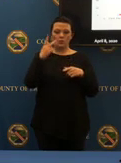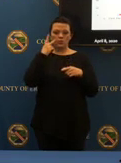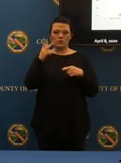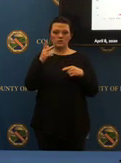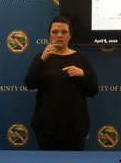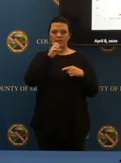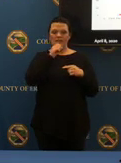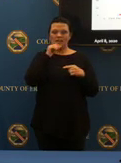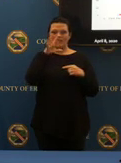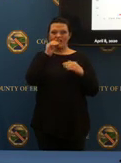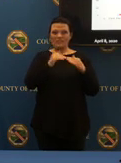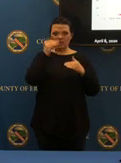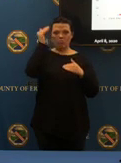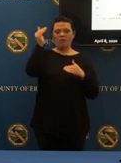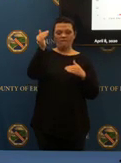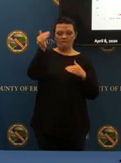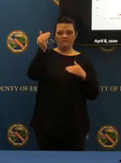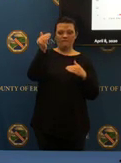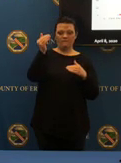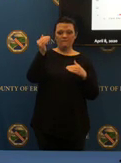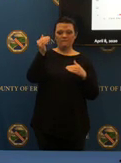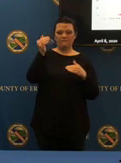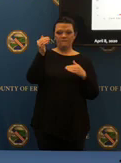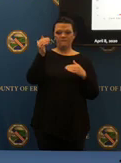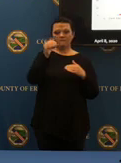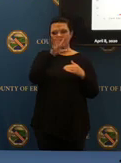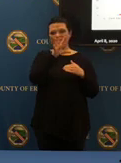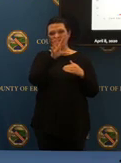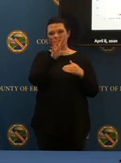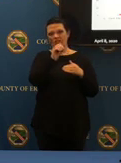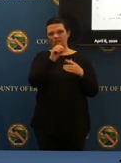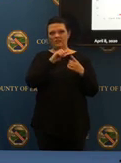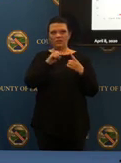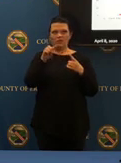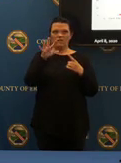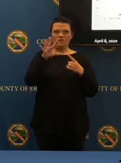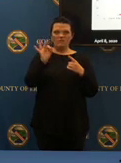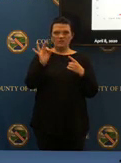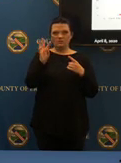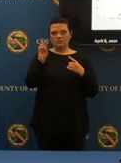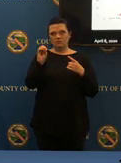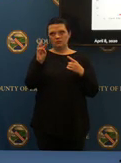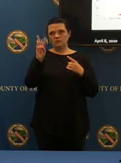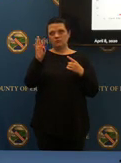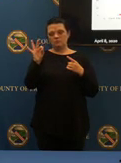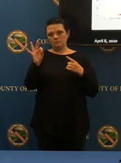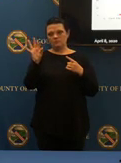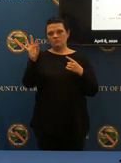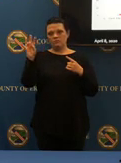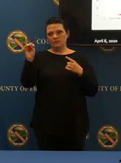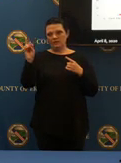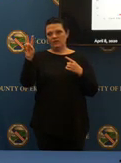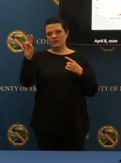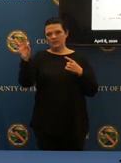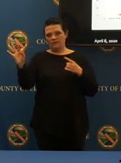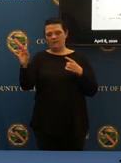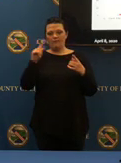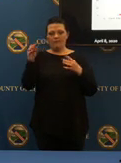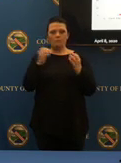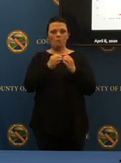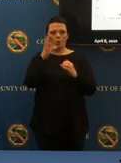50 and above category, in the 50 to 59, 60 to 69, 70 to 79, there are more males than